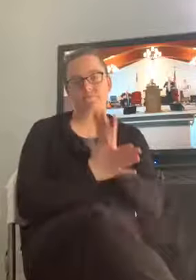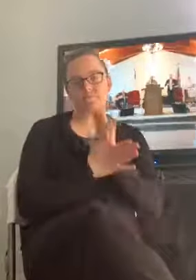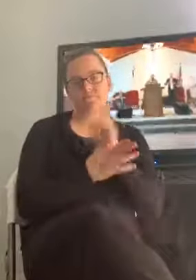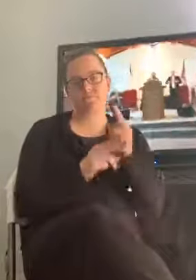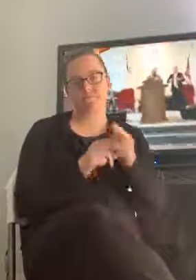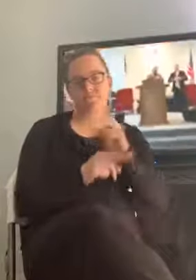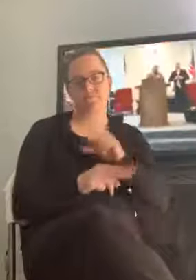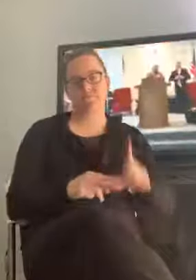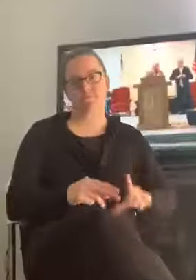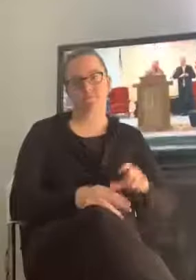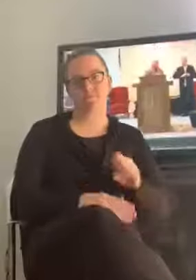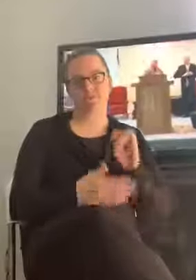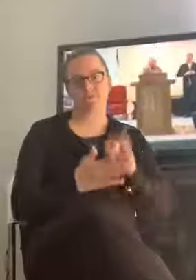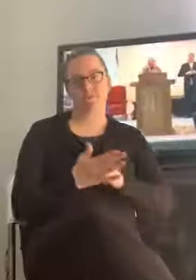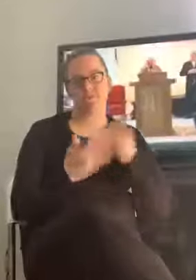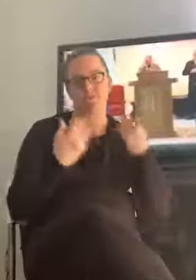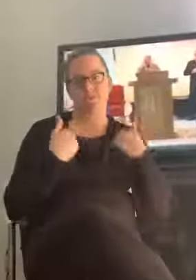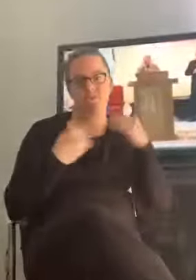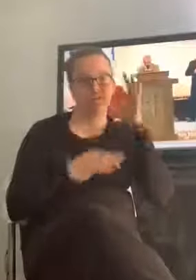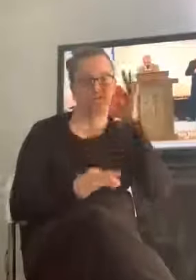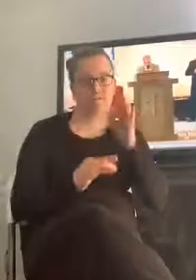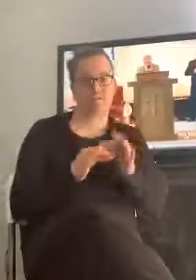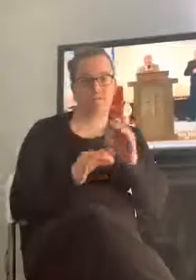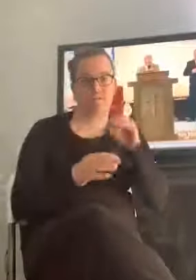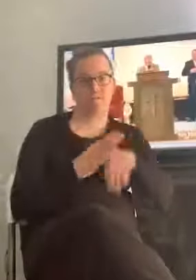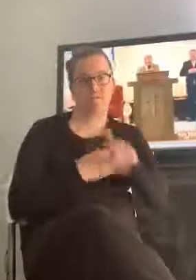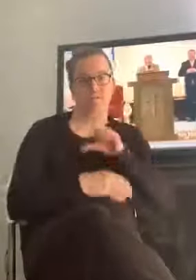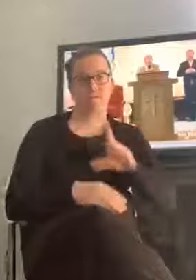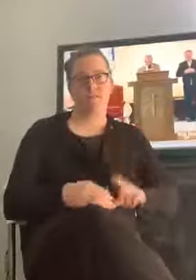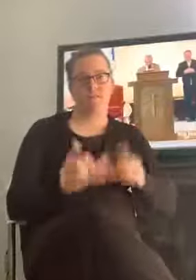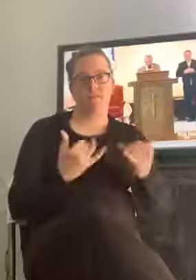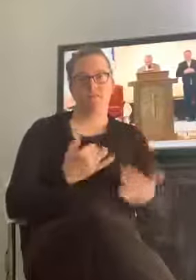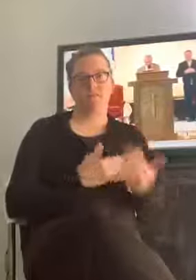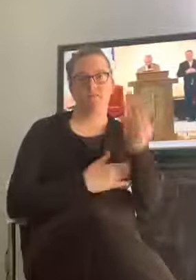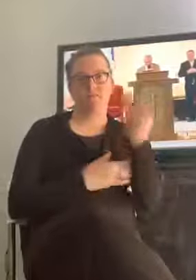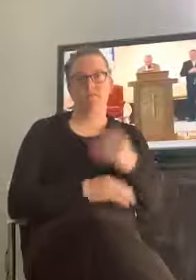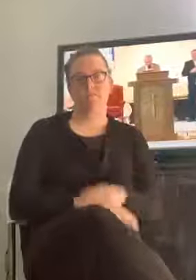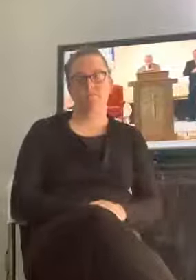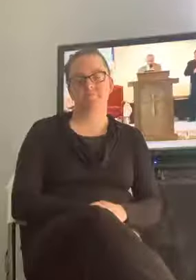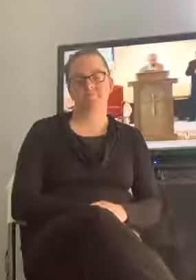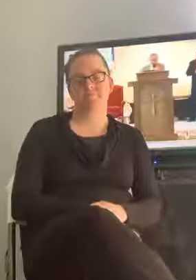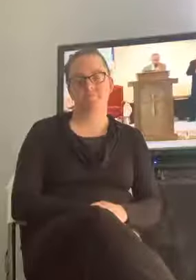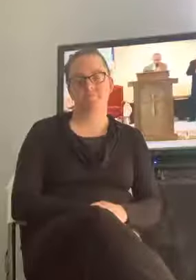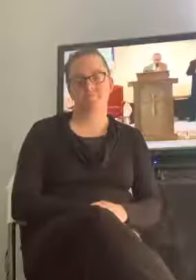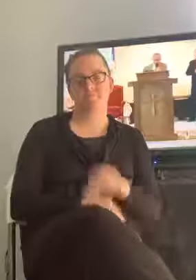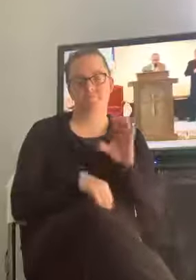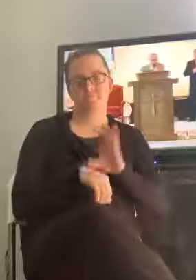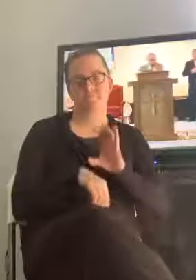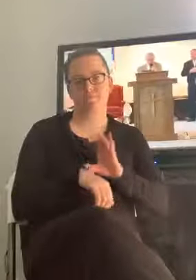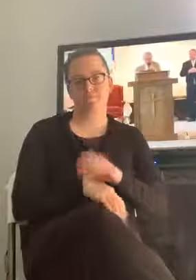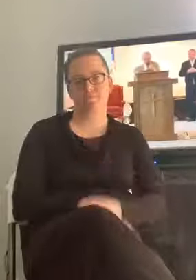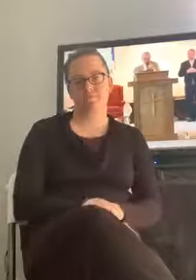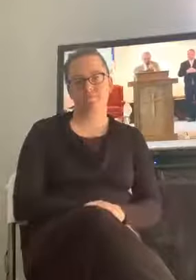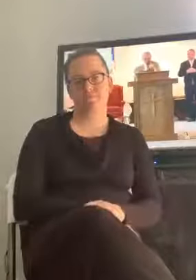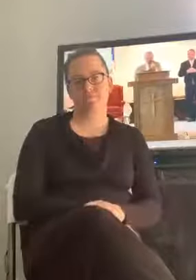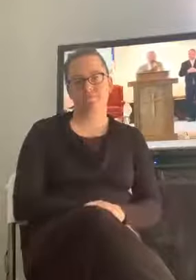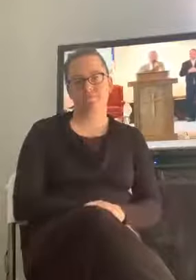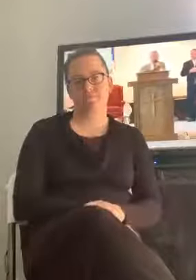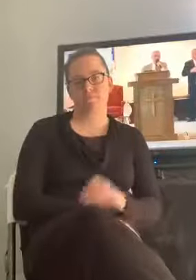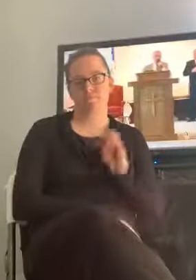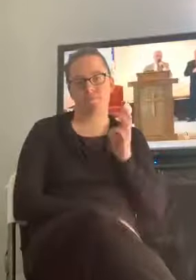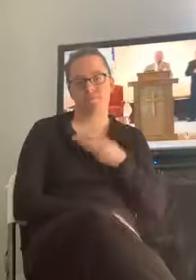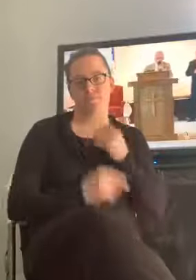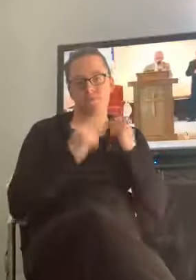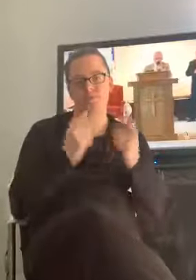praise the name of the Lord. Just have faith in the Lord this morning. Church, we're going to get